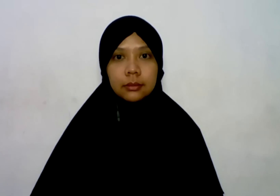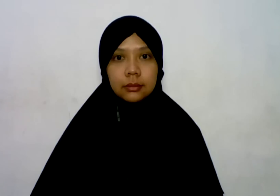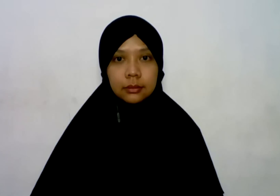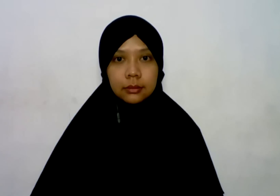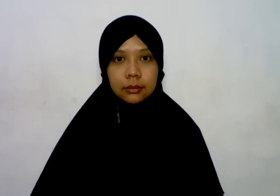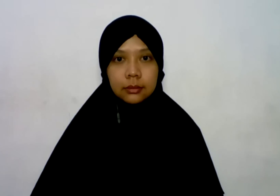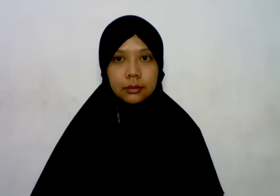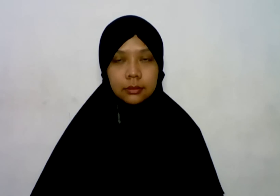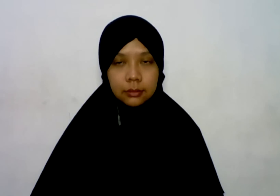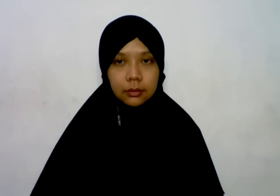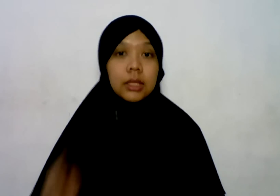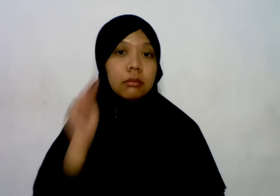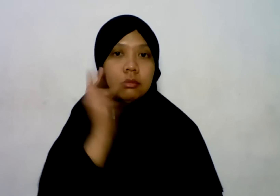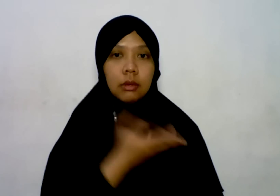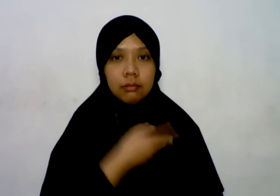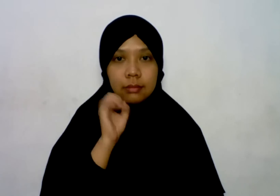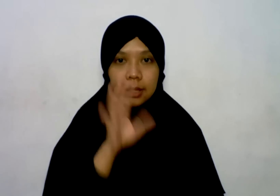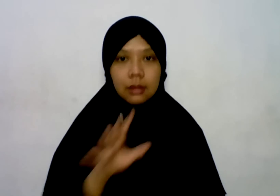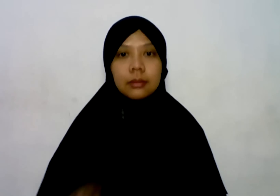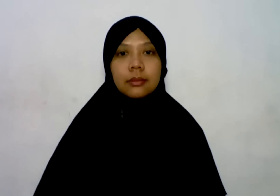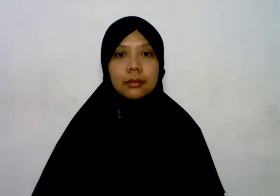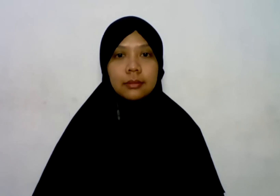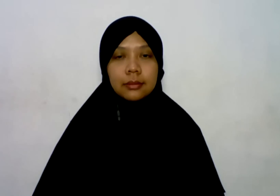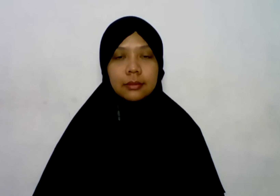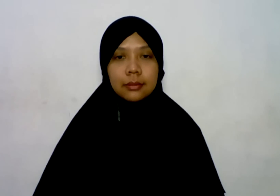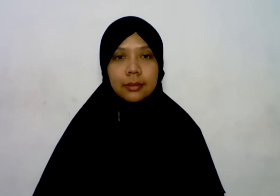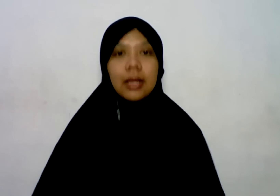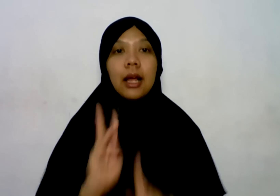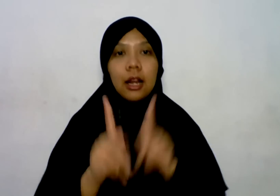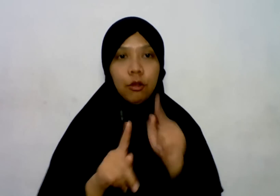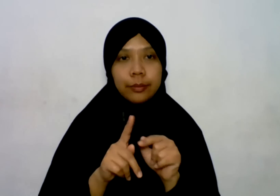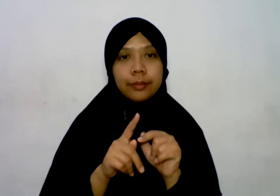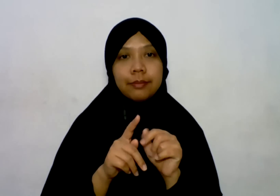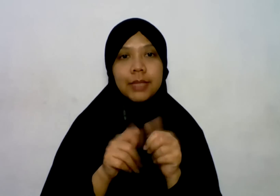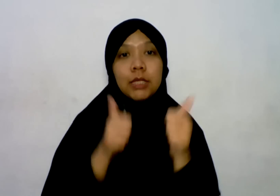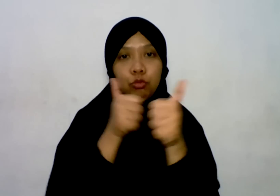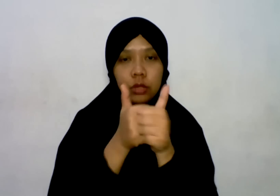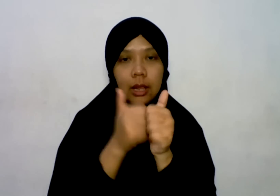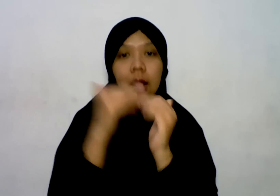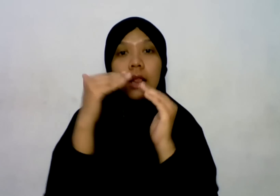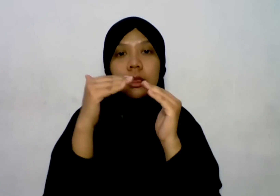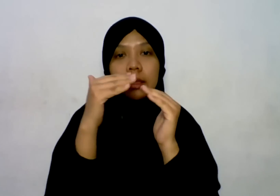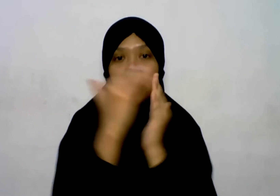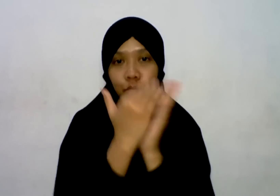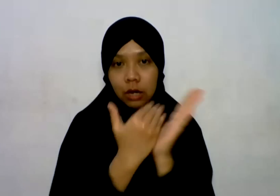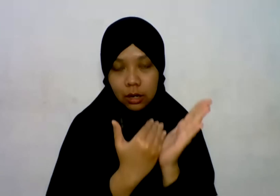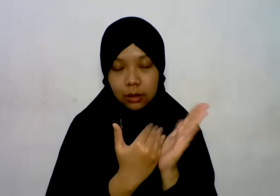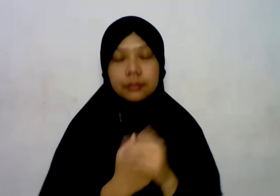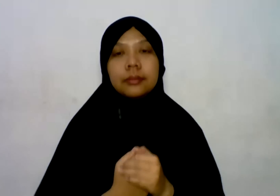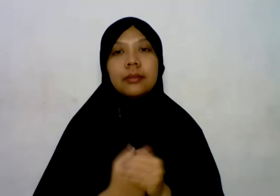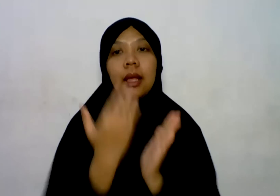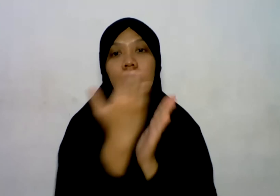What I could say that the in terms of policy, we actually already have